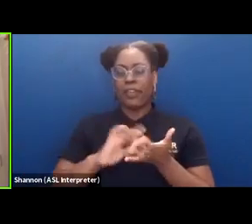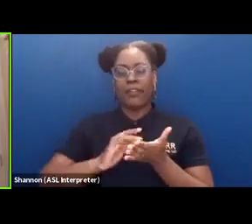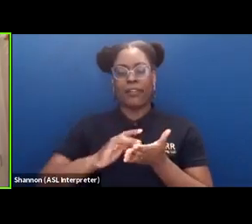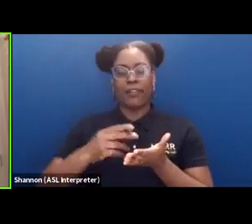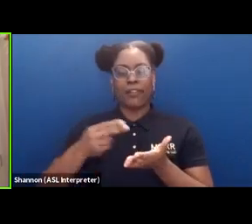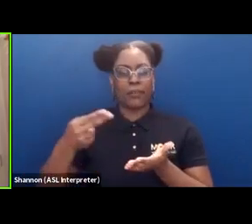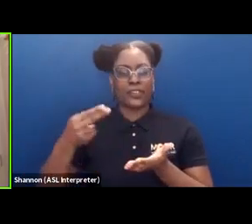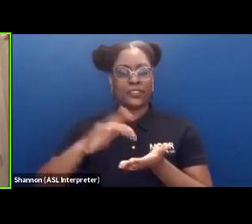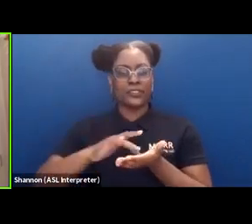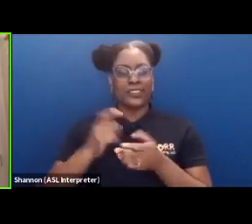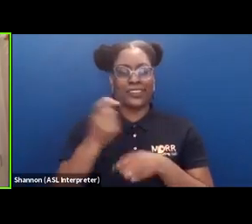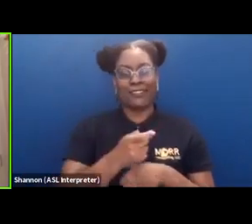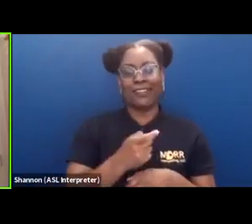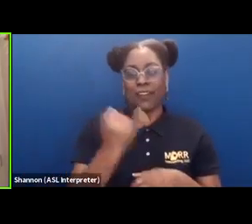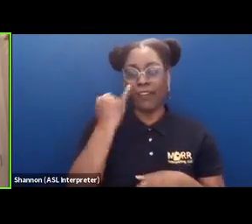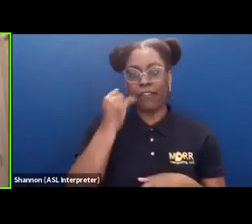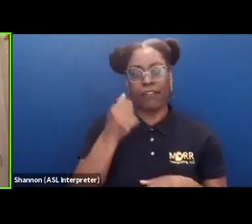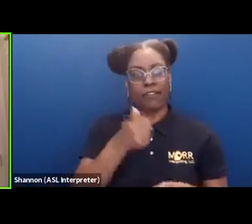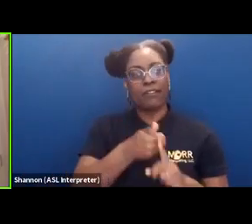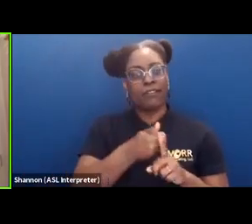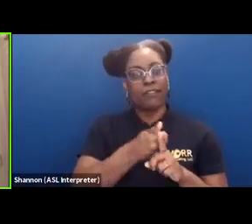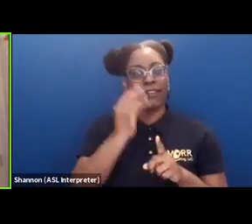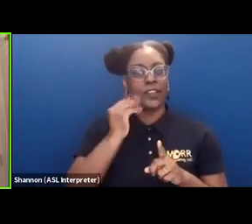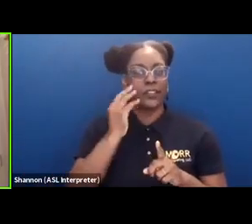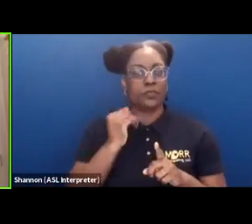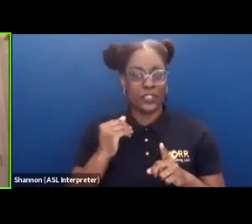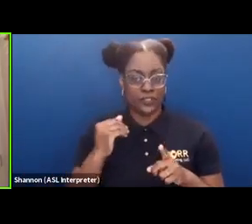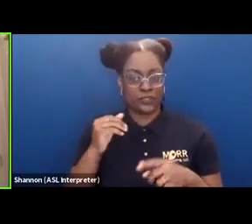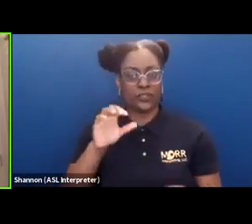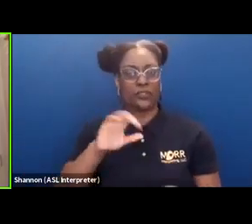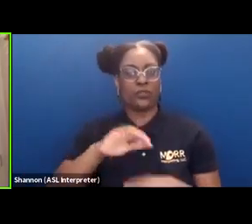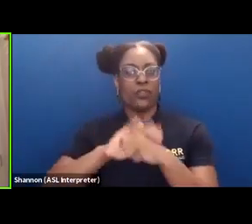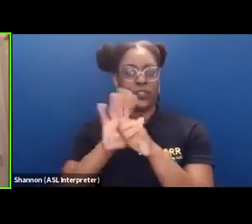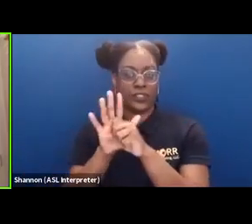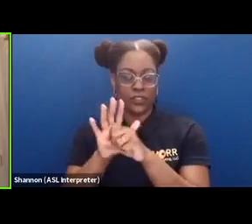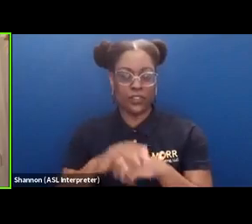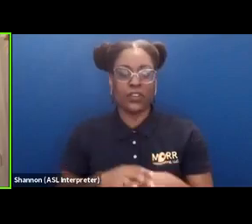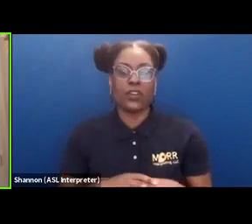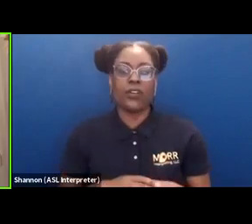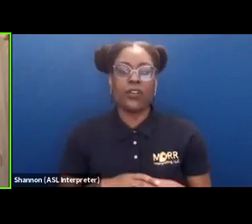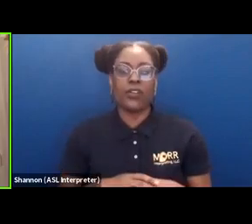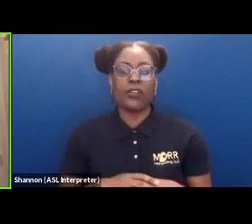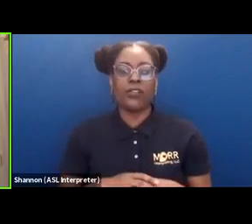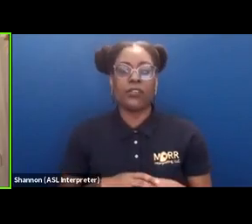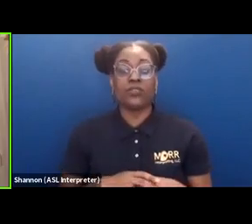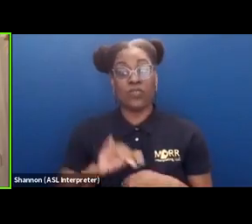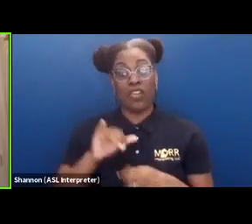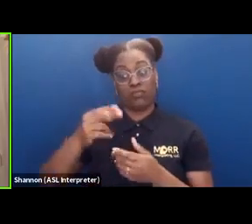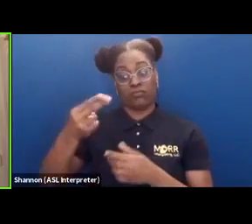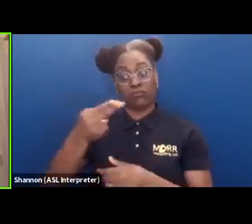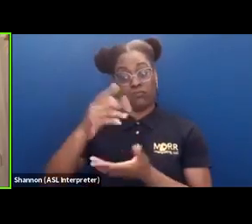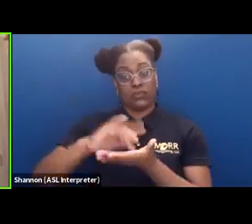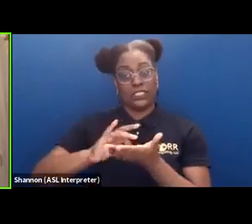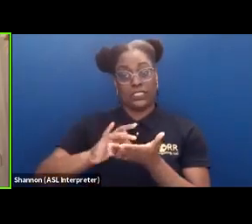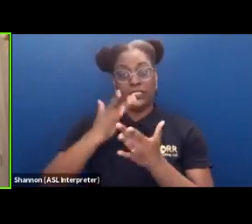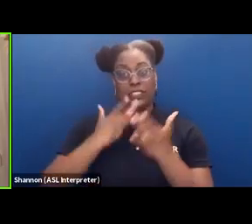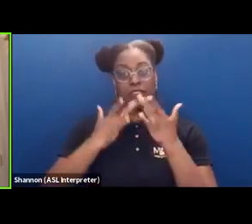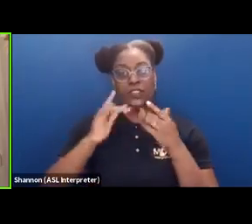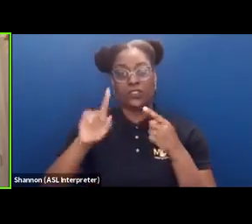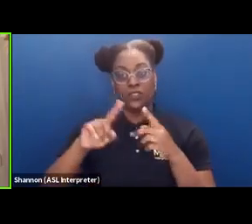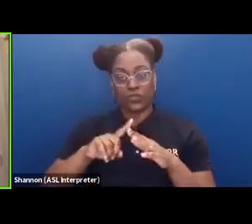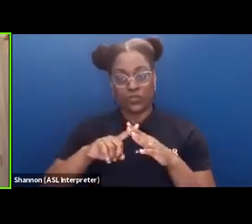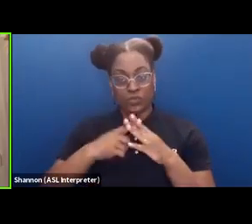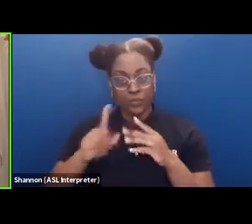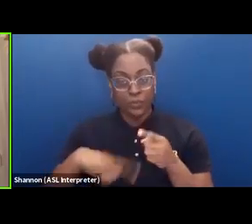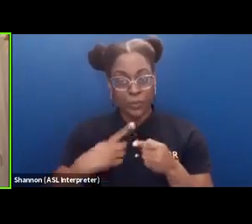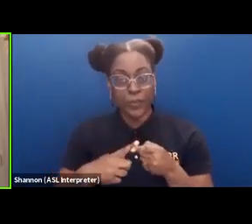COVID-19. And so that's a real problem. The shortage started around March 1st, and within a week,